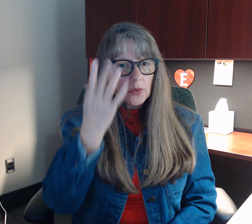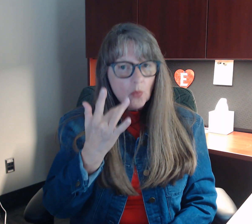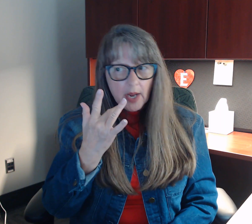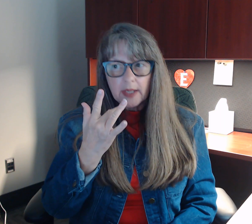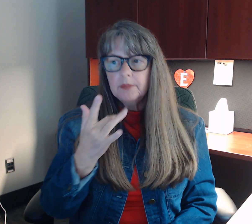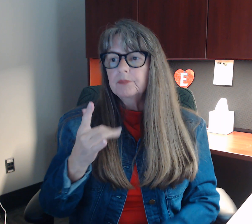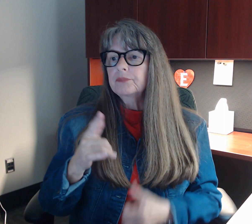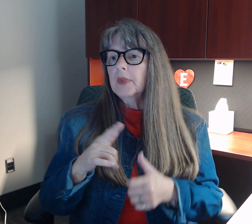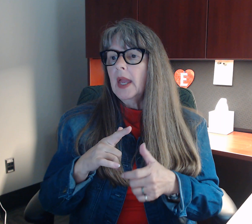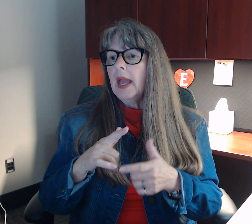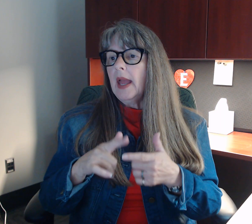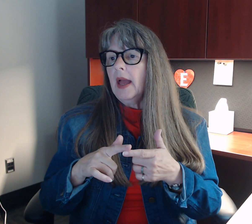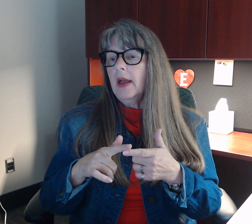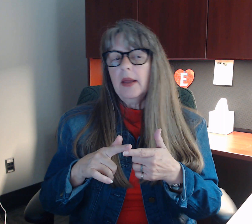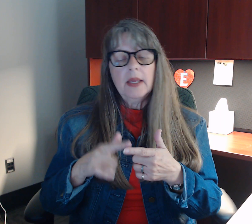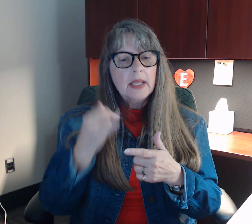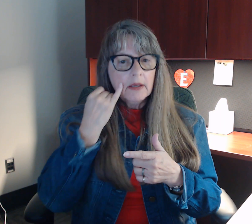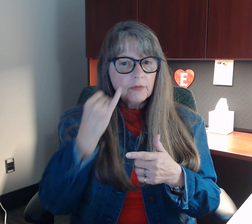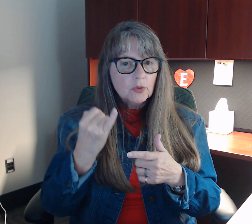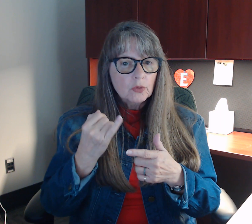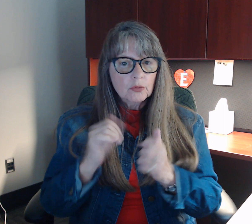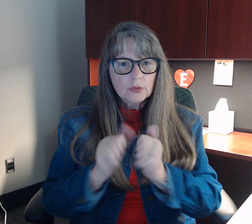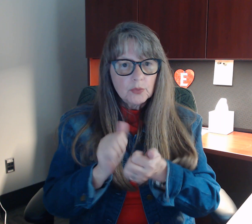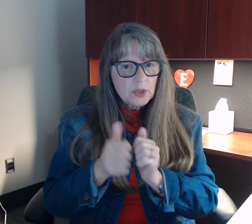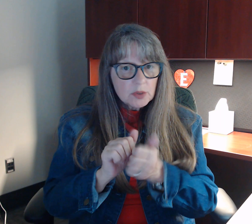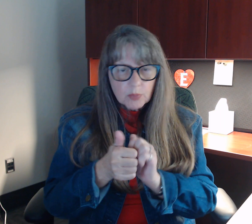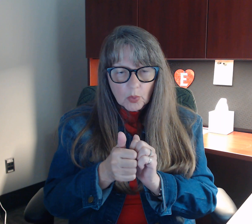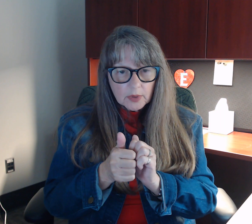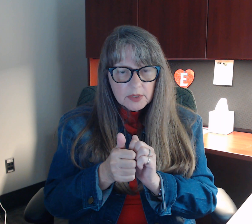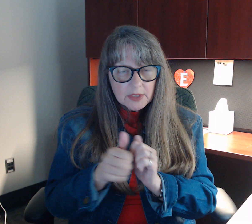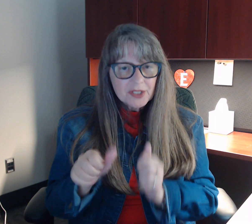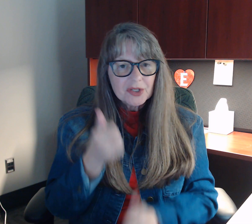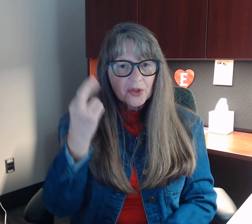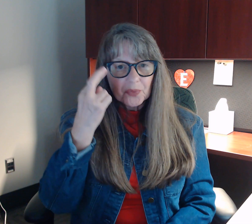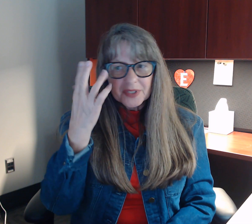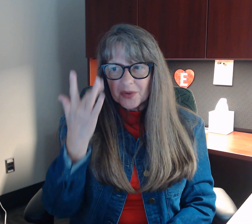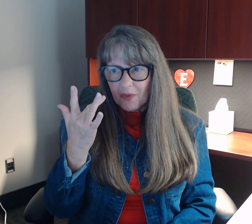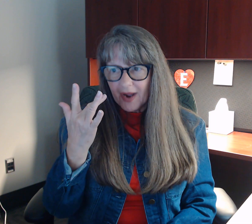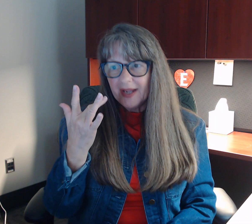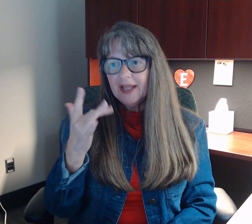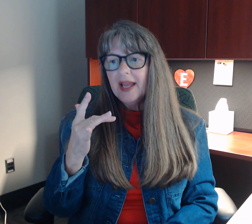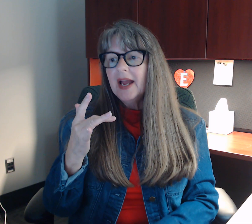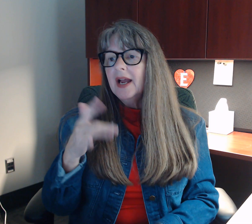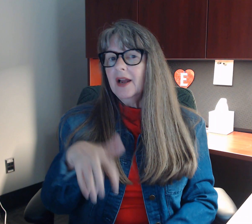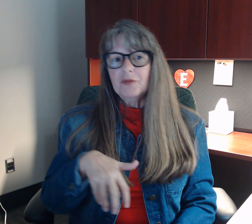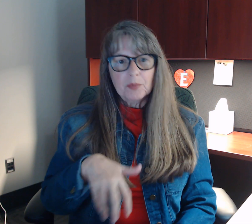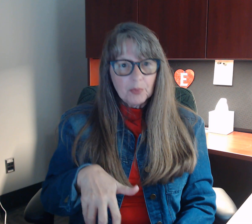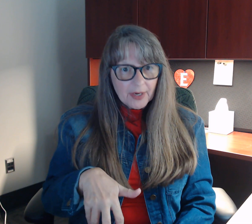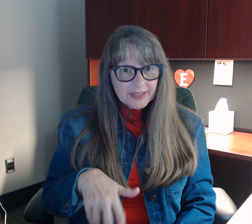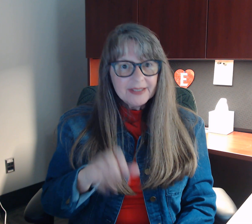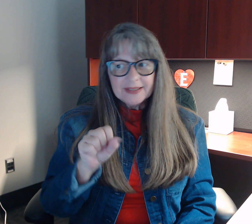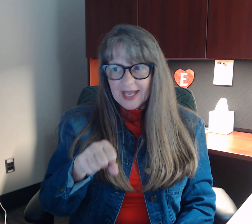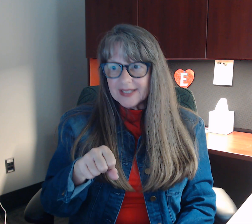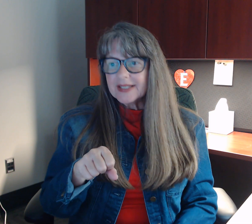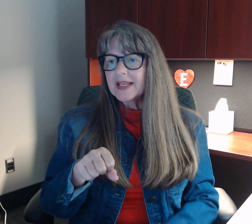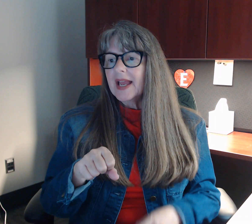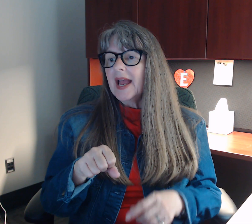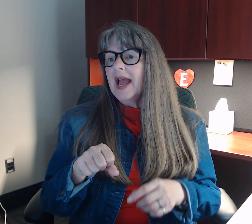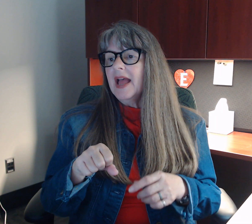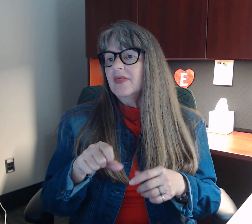why. If you're doing sports is another reason why. If you're pregnant, yes. And